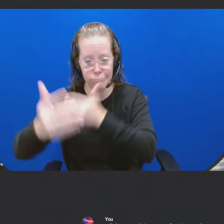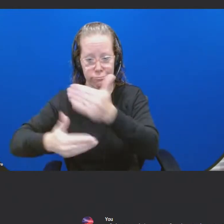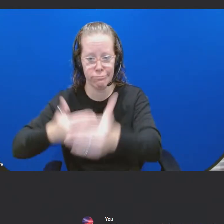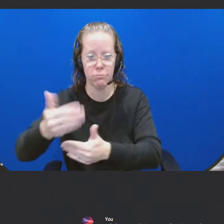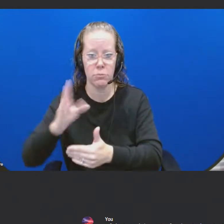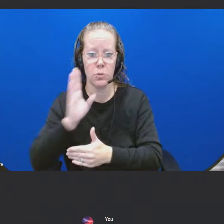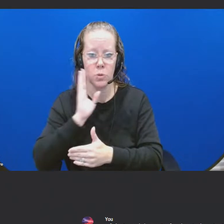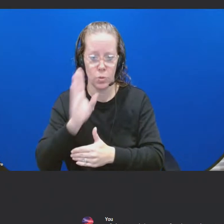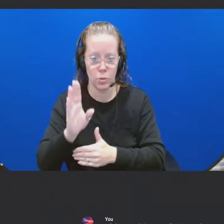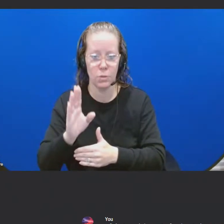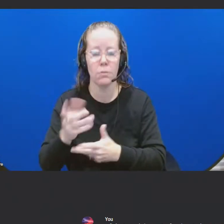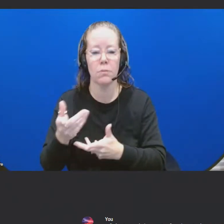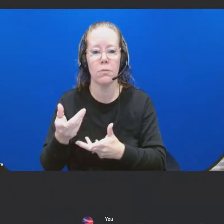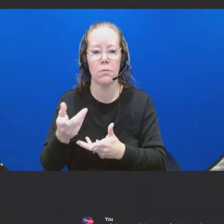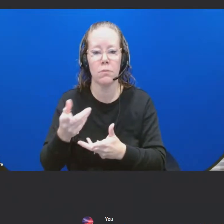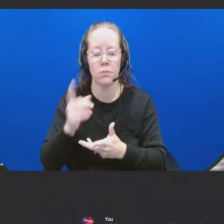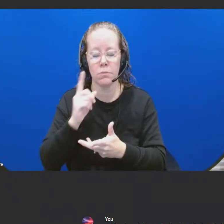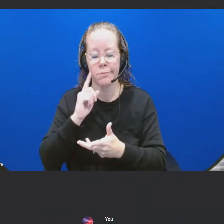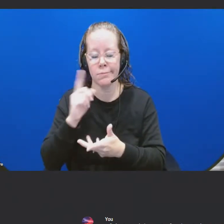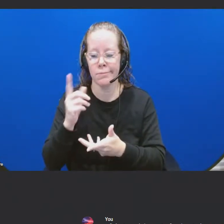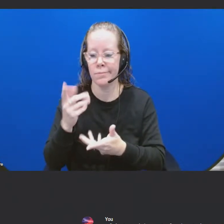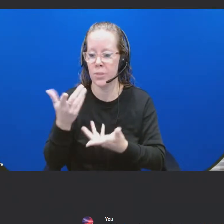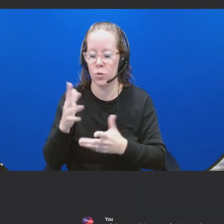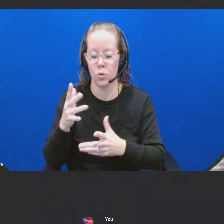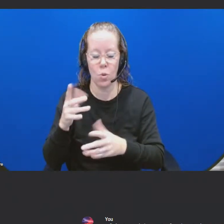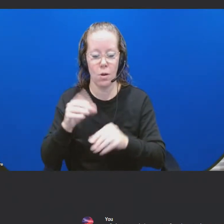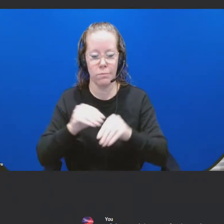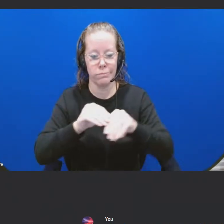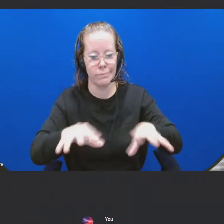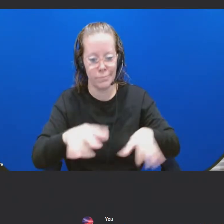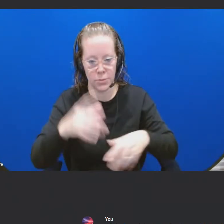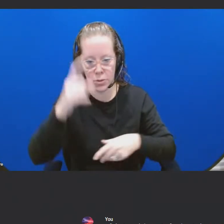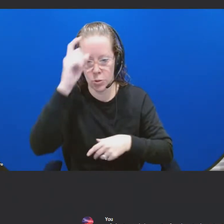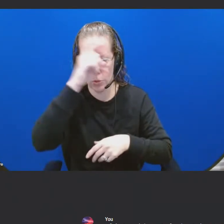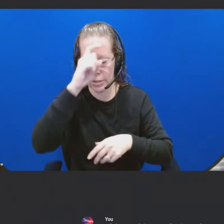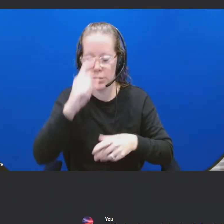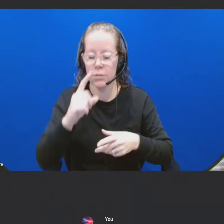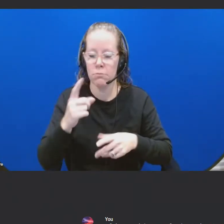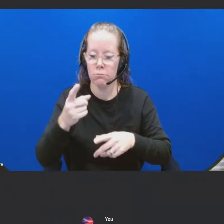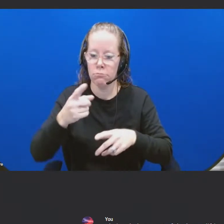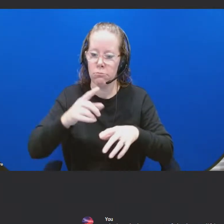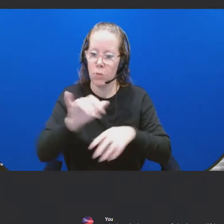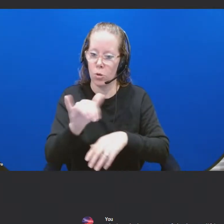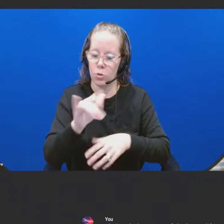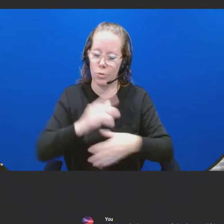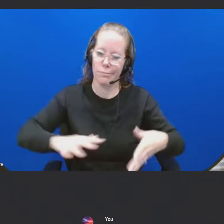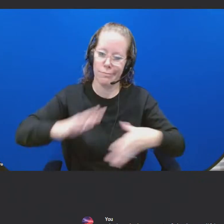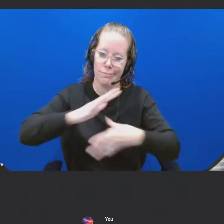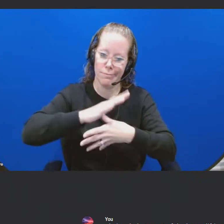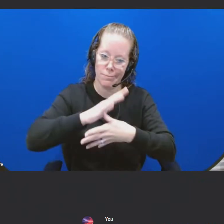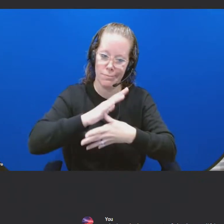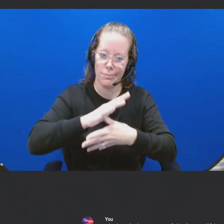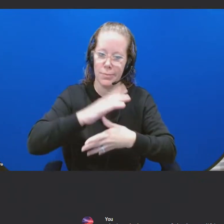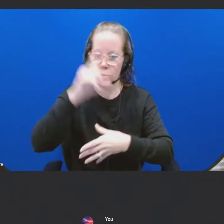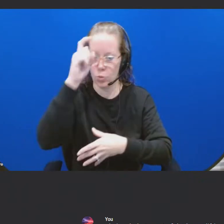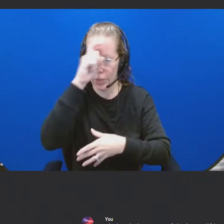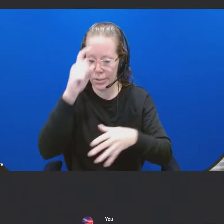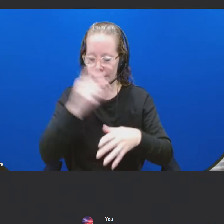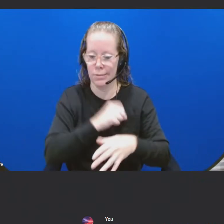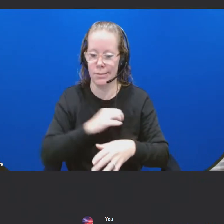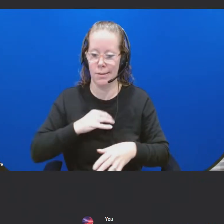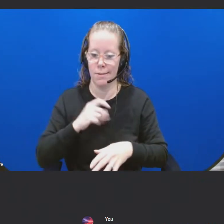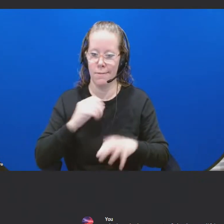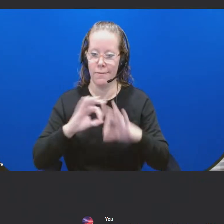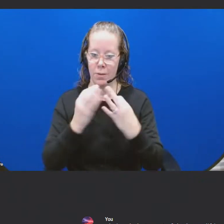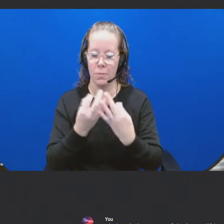least affect the residents and to keep the residents, the staff, and the families safe. So you'll probably see a lot more of that in April,